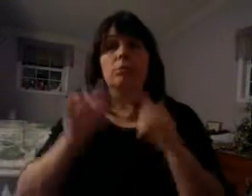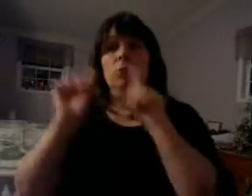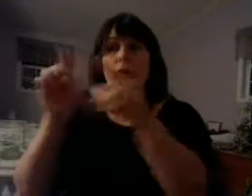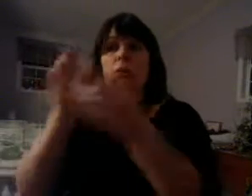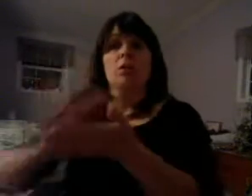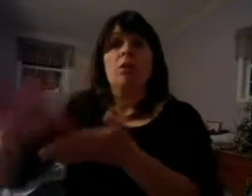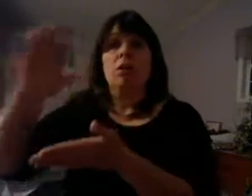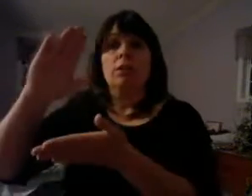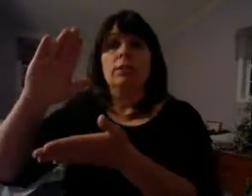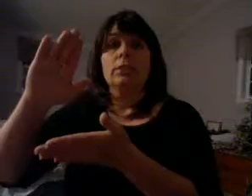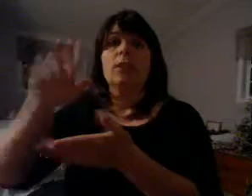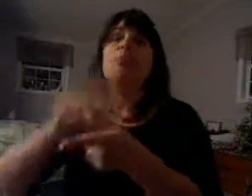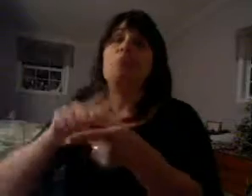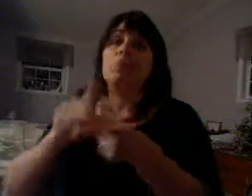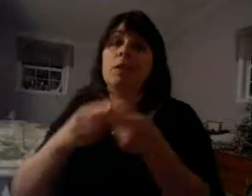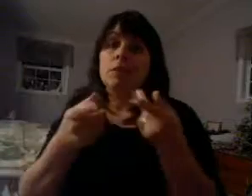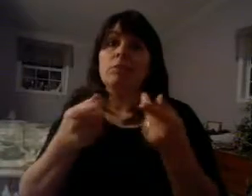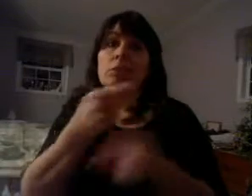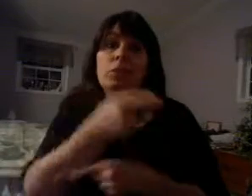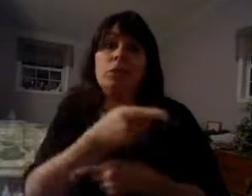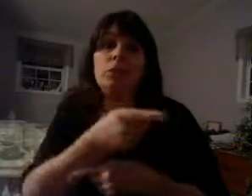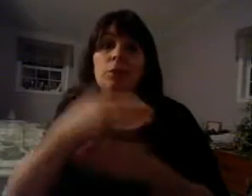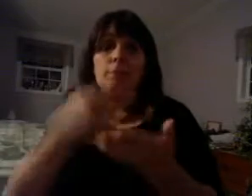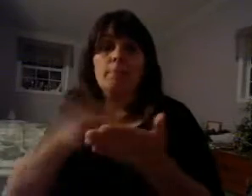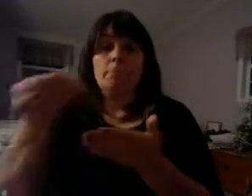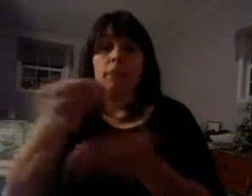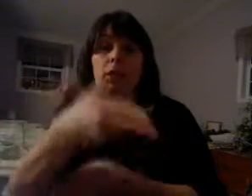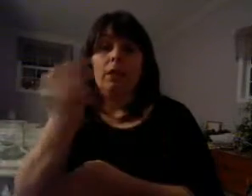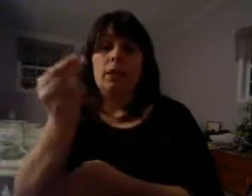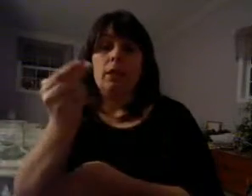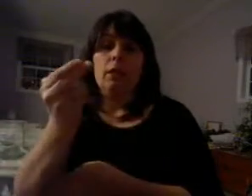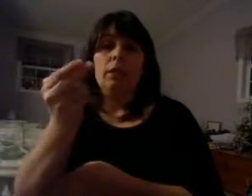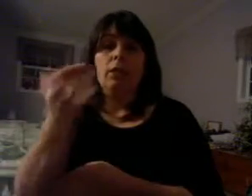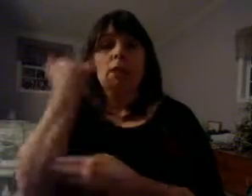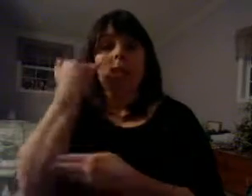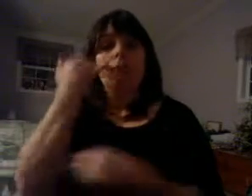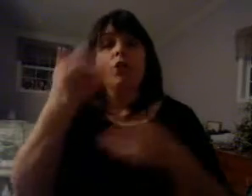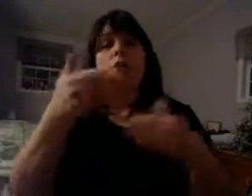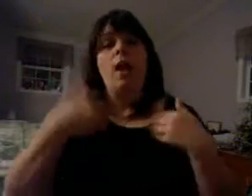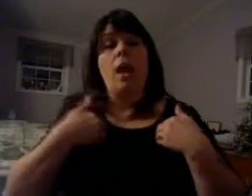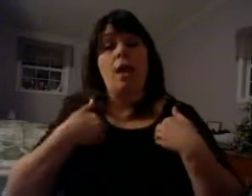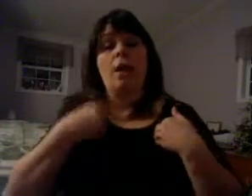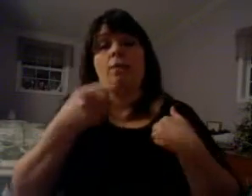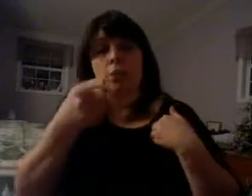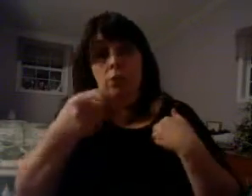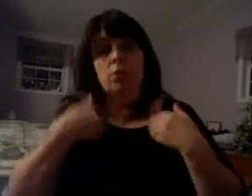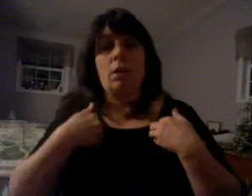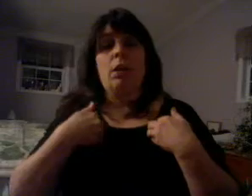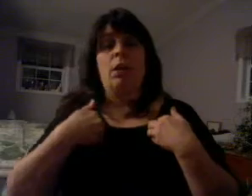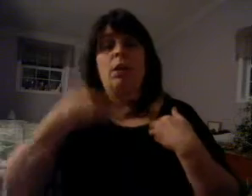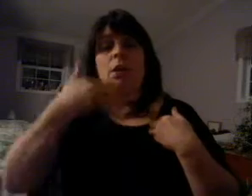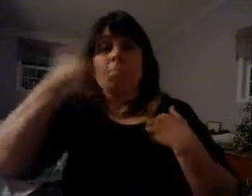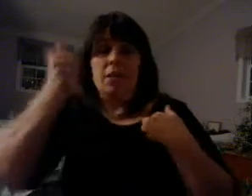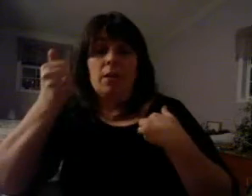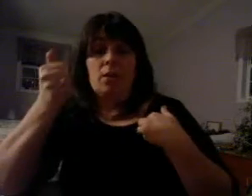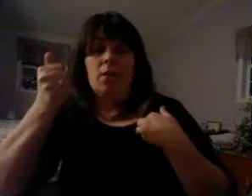up dead and one person does not. And if you have a bigger, better gun and are more willing to use it and use it faster, the